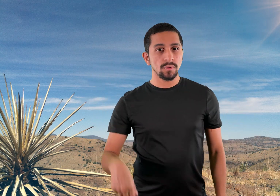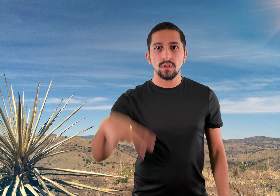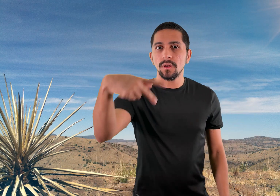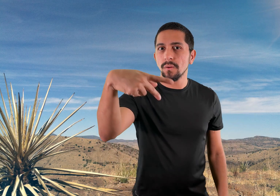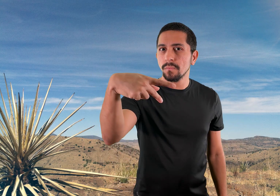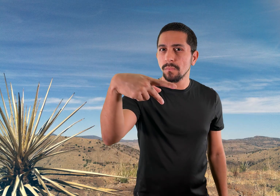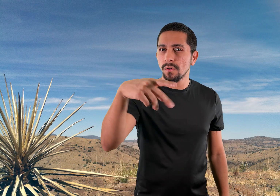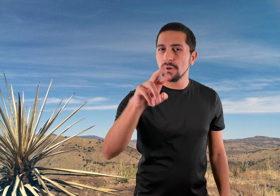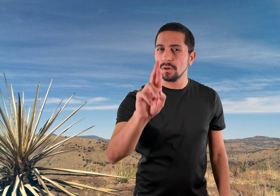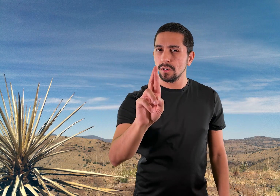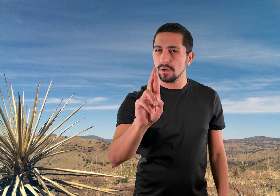store.